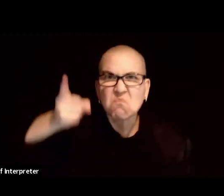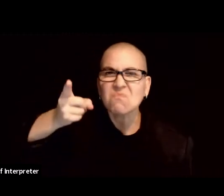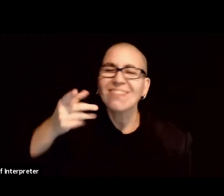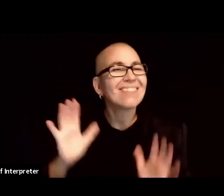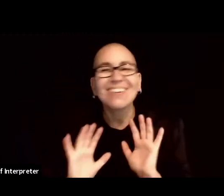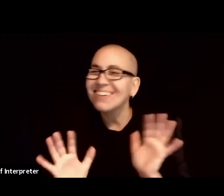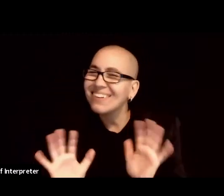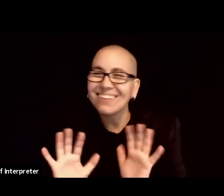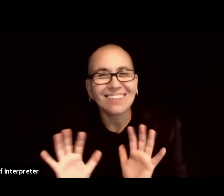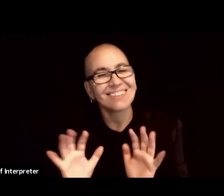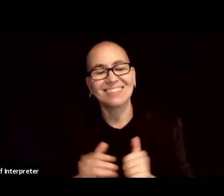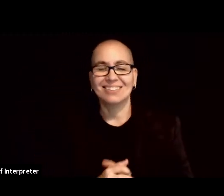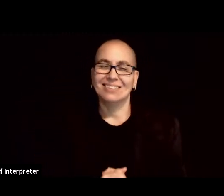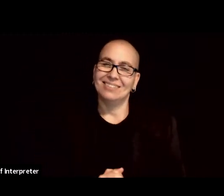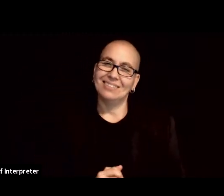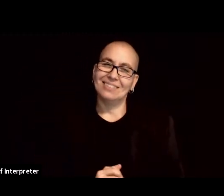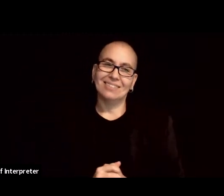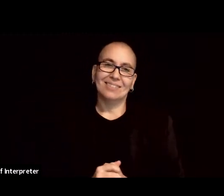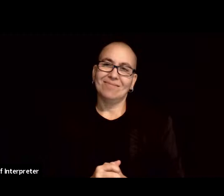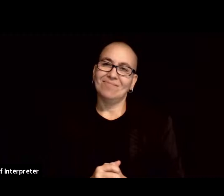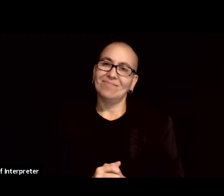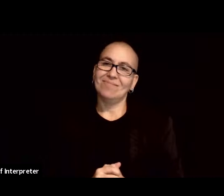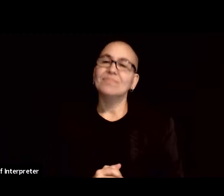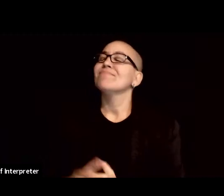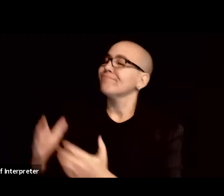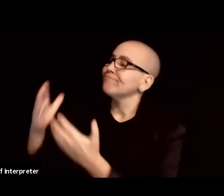Okay, thank you.